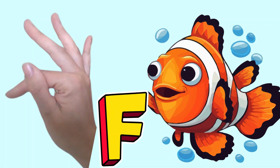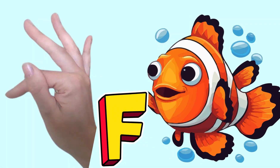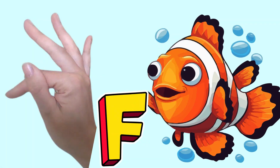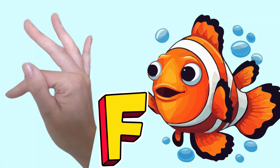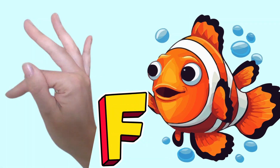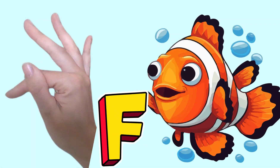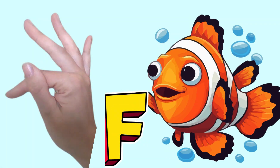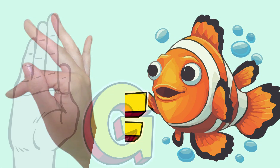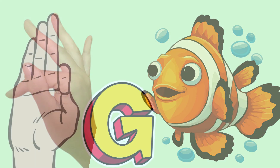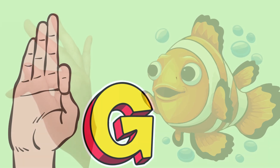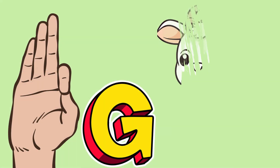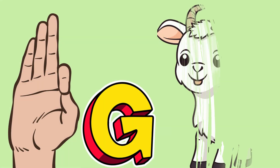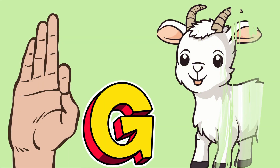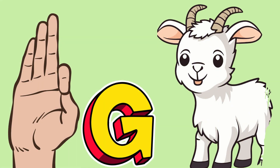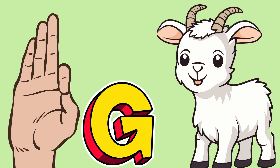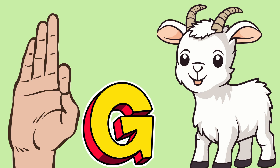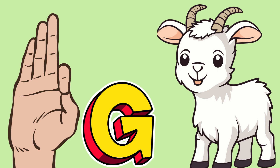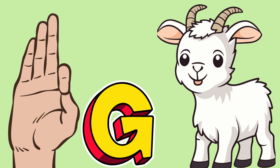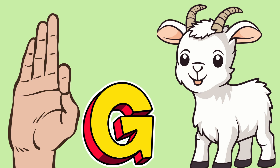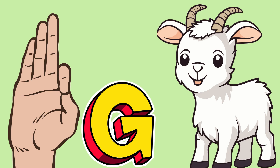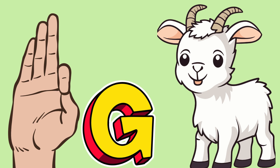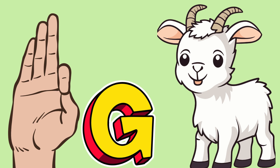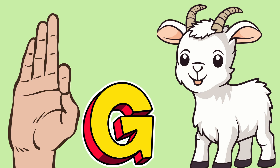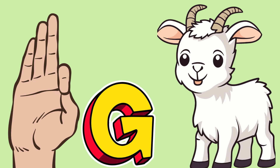Fish. G is for goat.